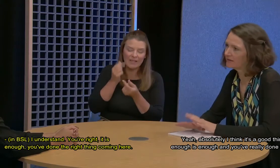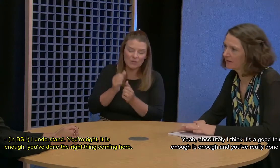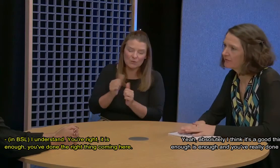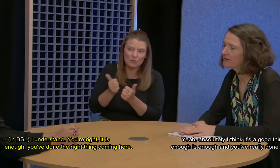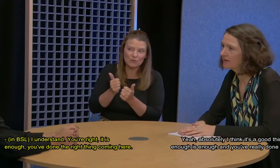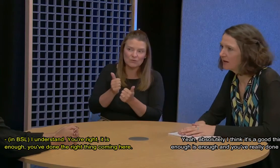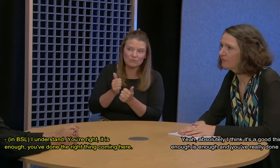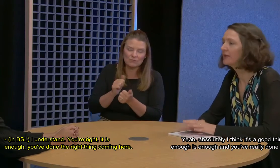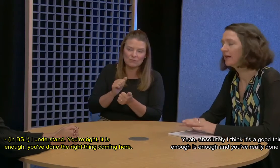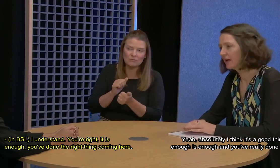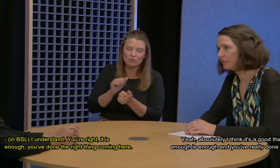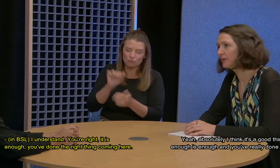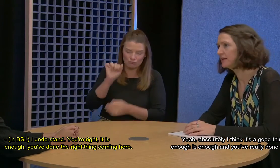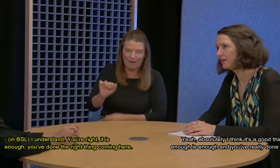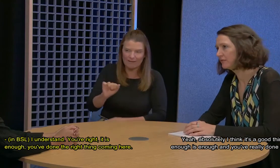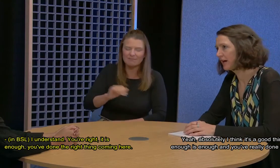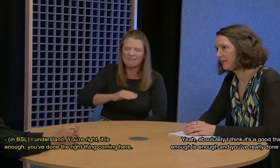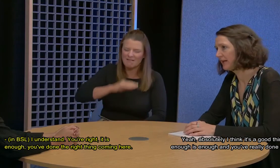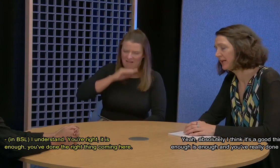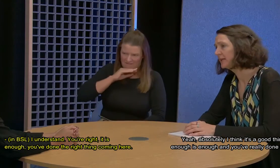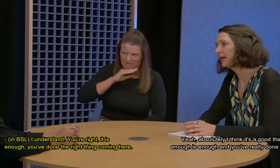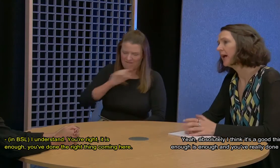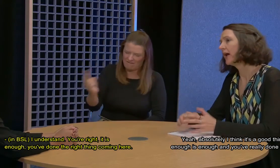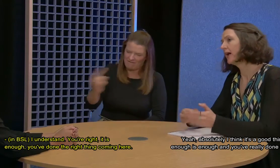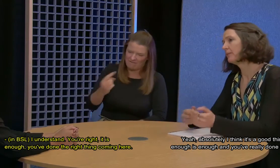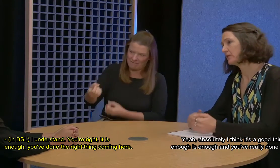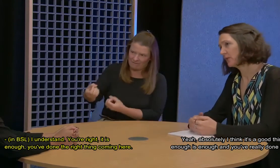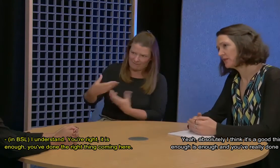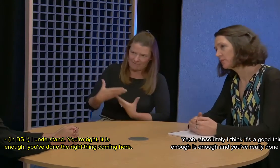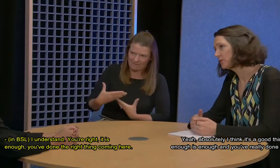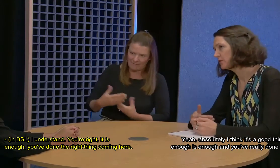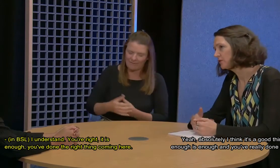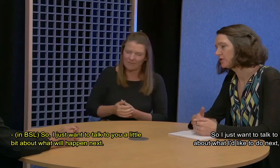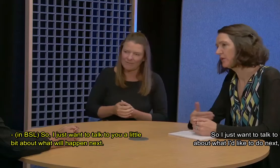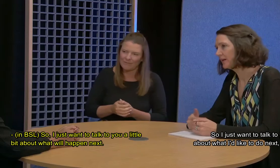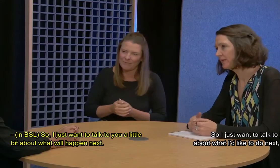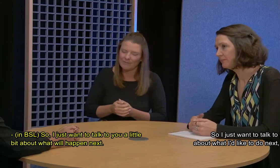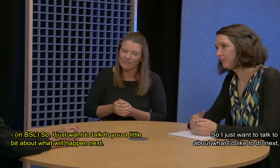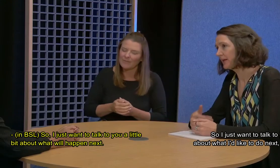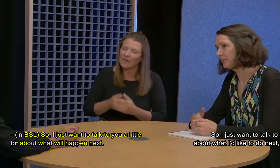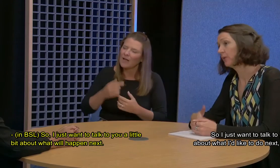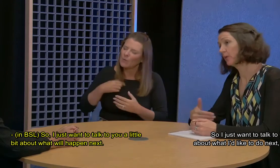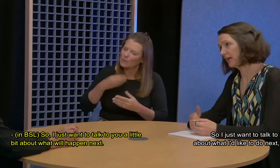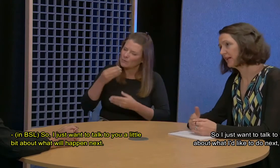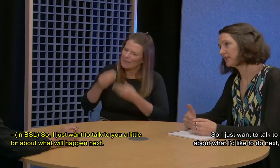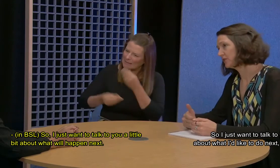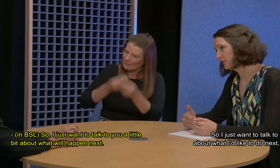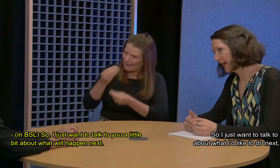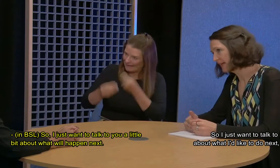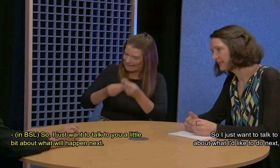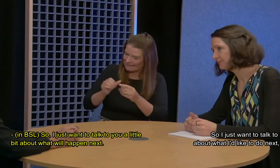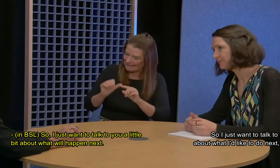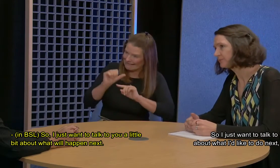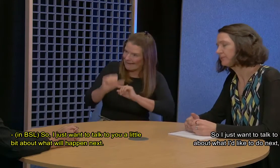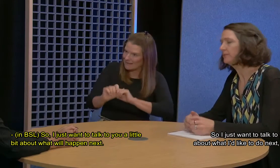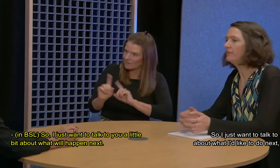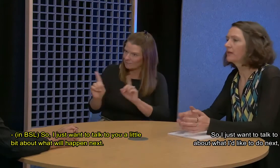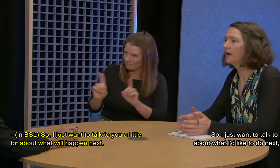say that enough is enough, and you've really done the right thing. So I just want to talk to you a little bit about what I'd like to do